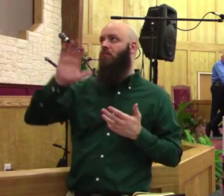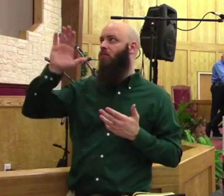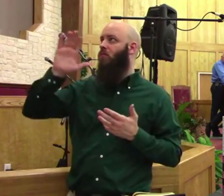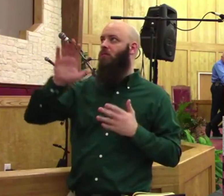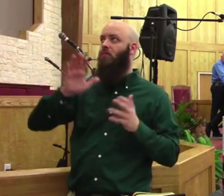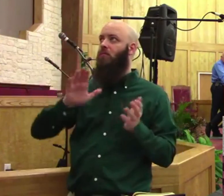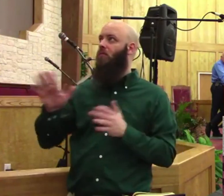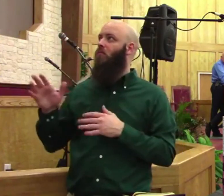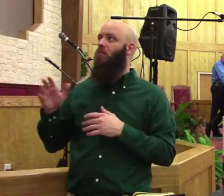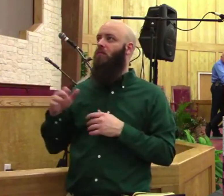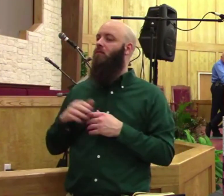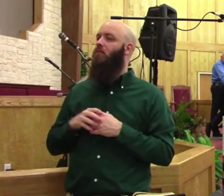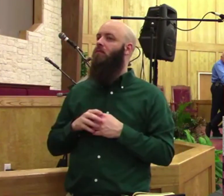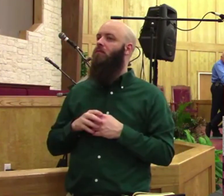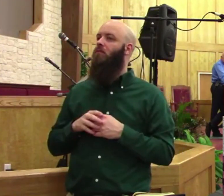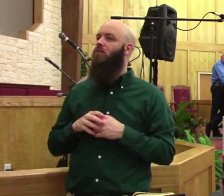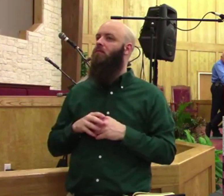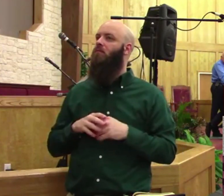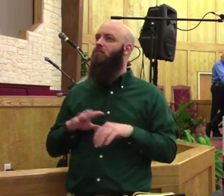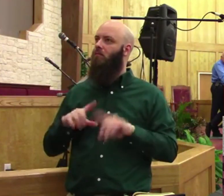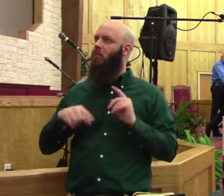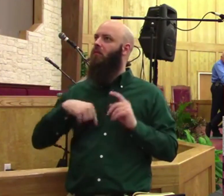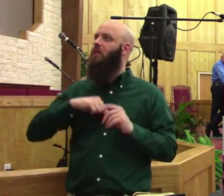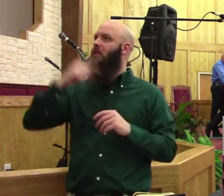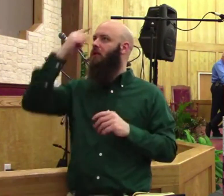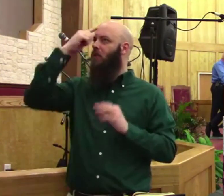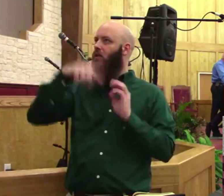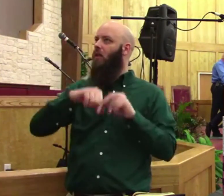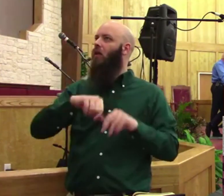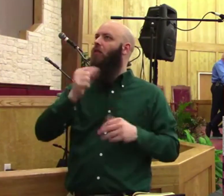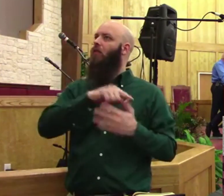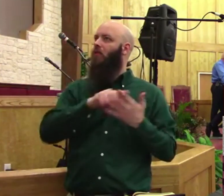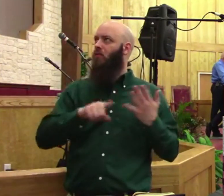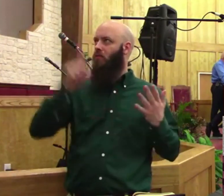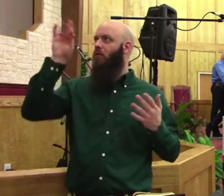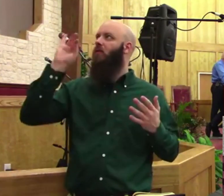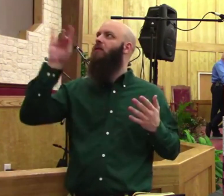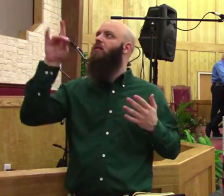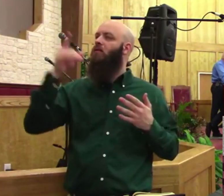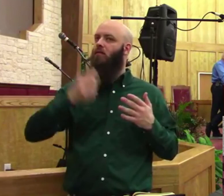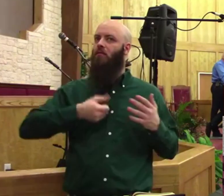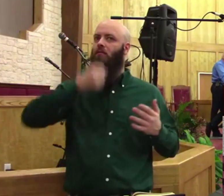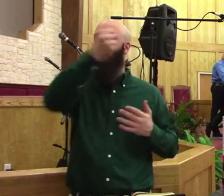or the Housleys in New Guinea, or the Risleys in Spain,